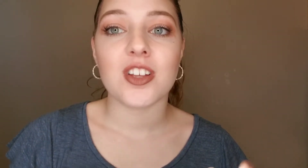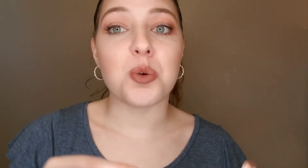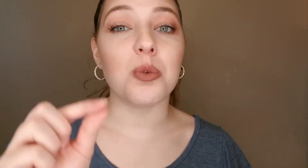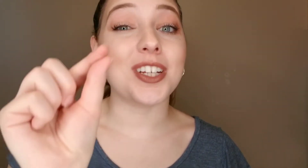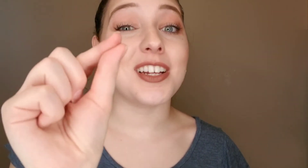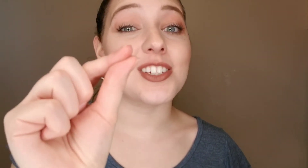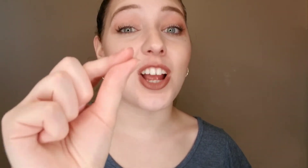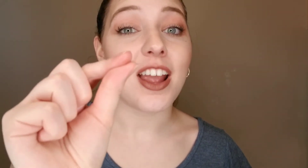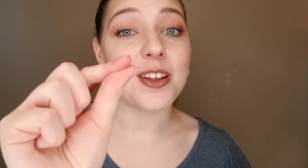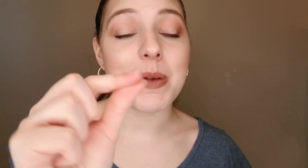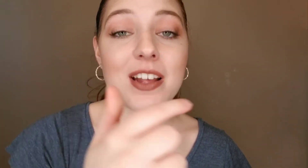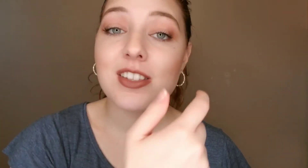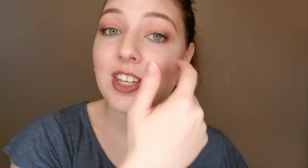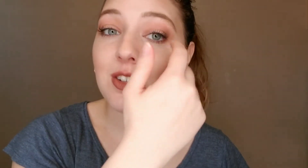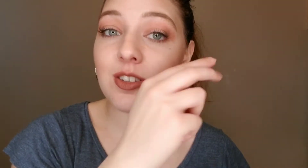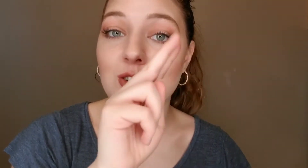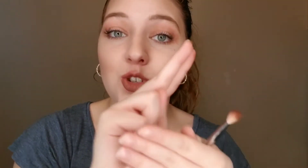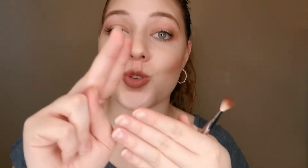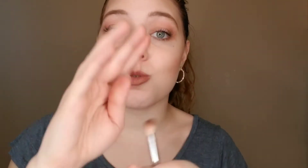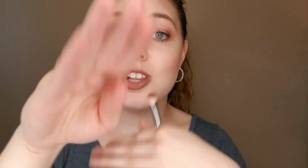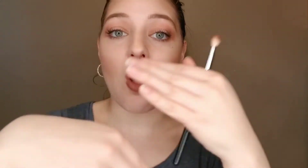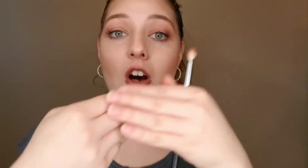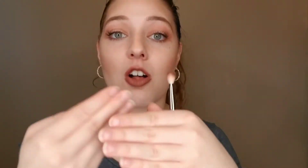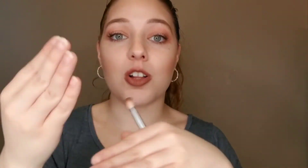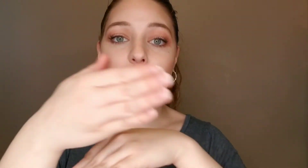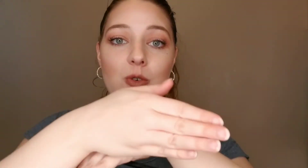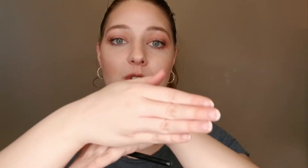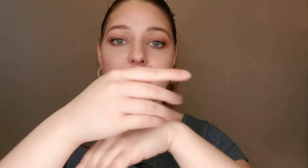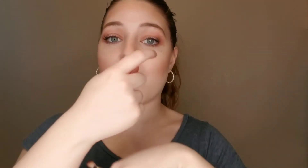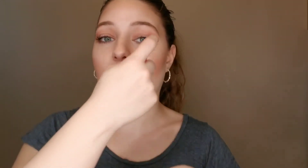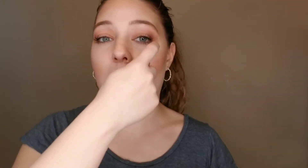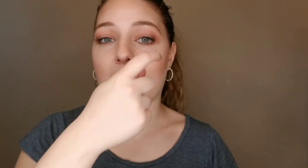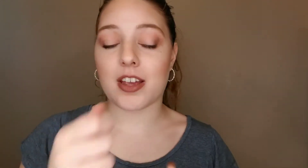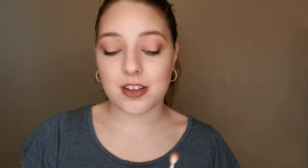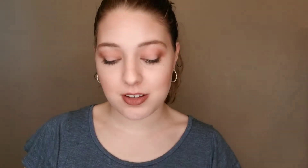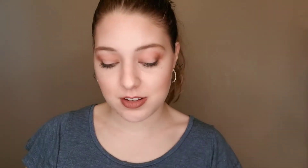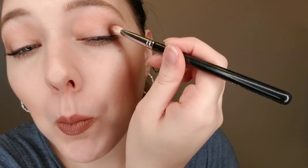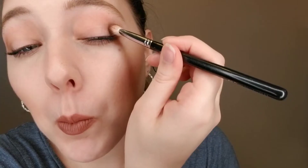only need a tiny bit to use all over your eye.